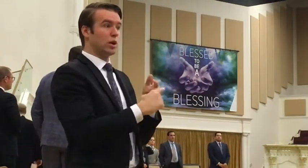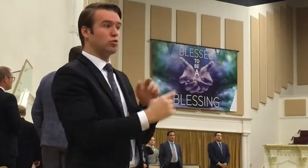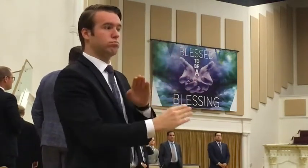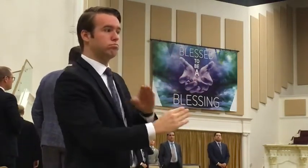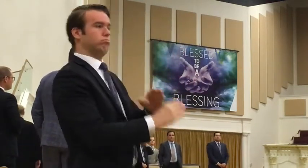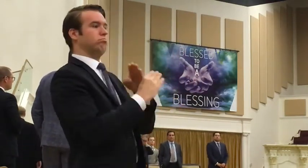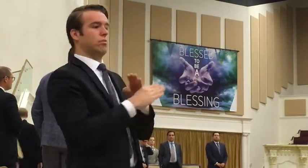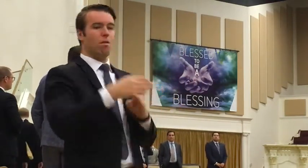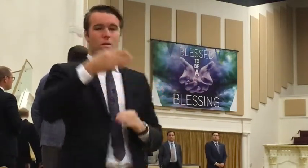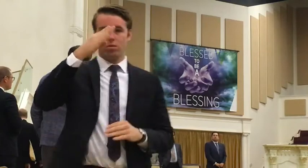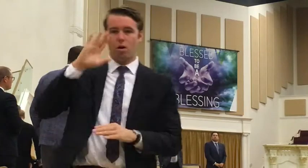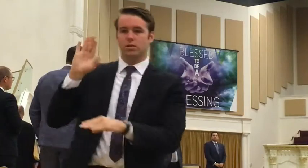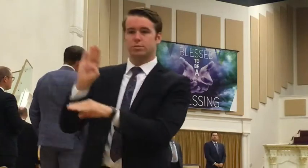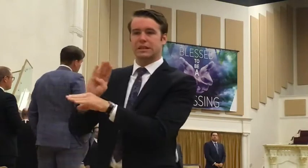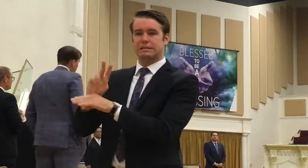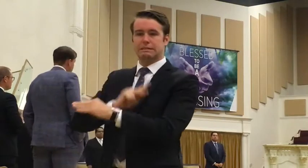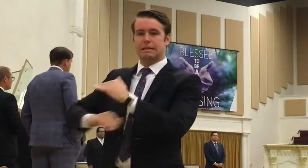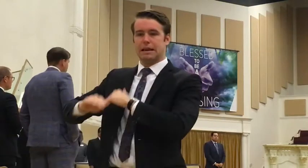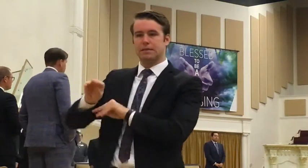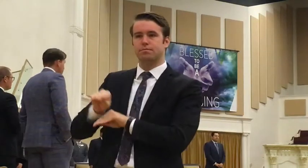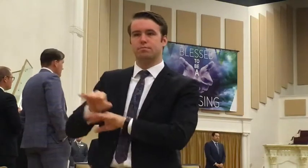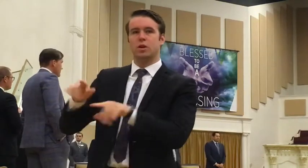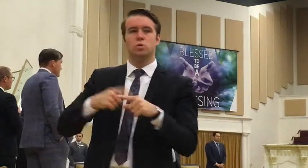kingdom business.